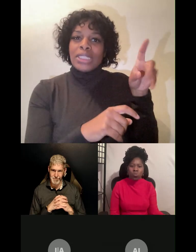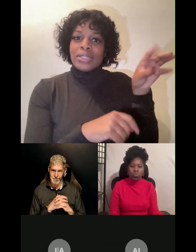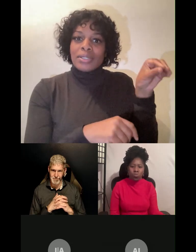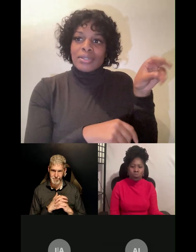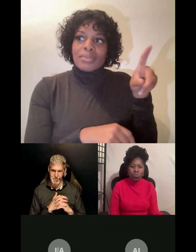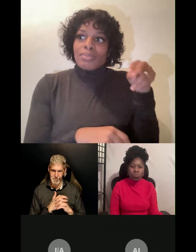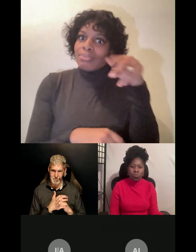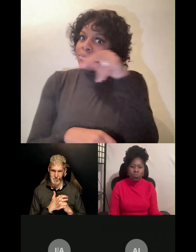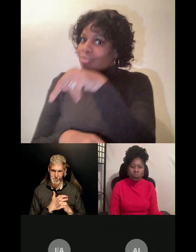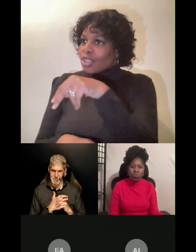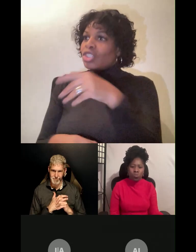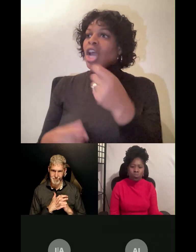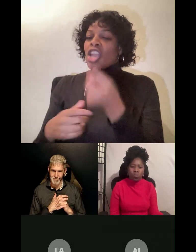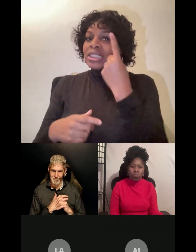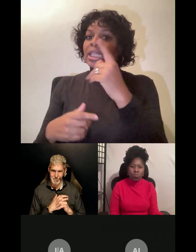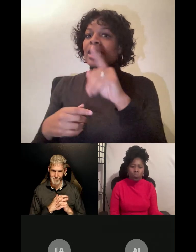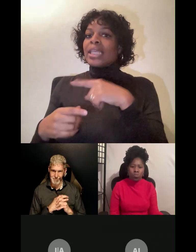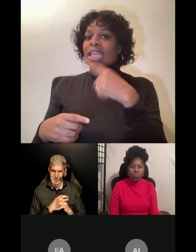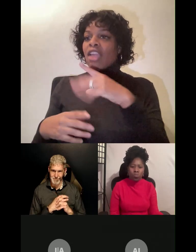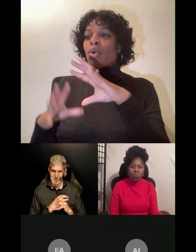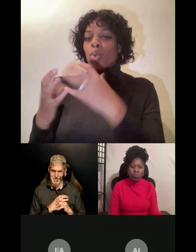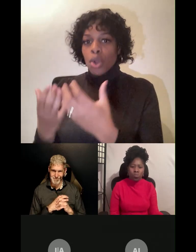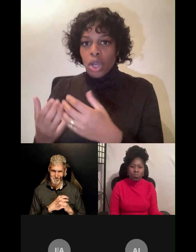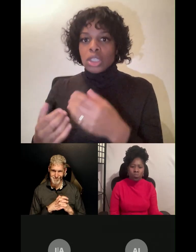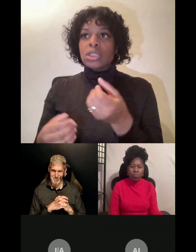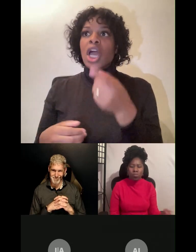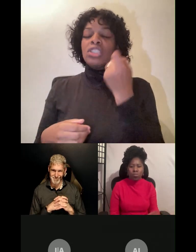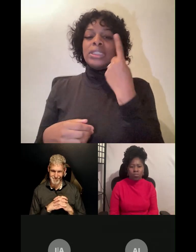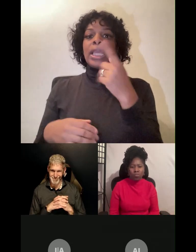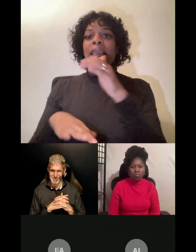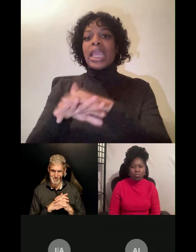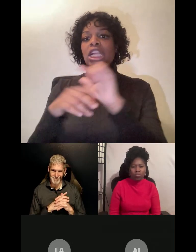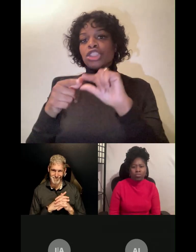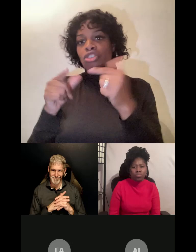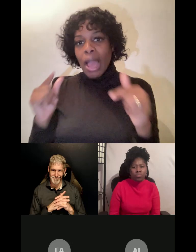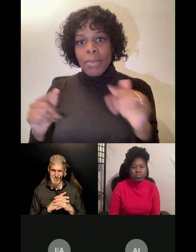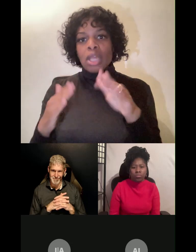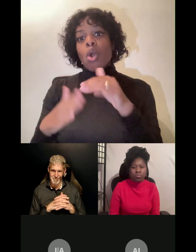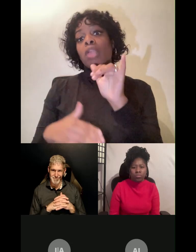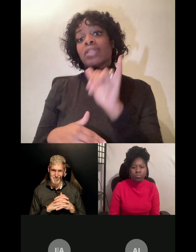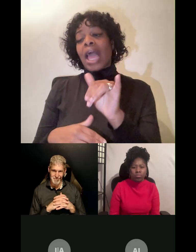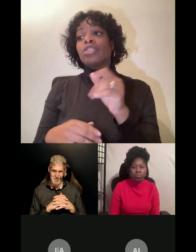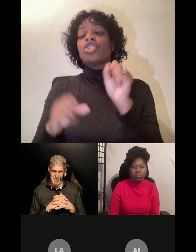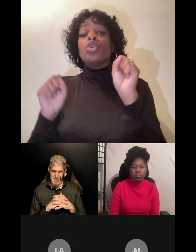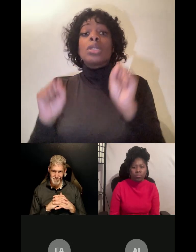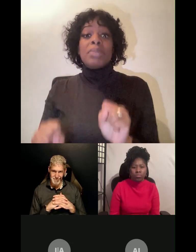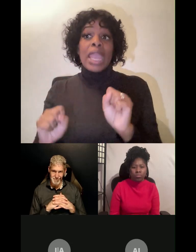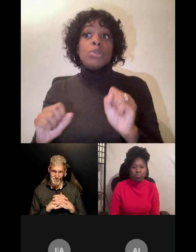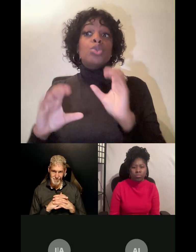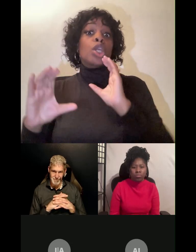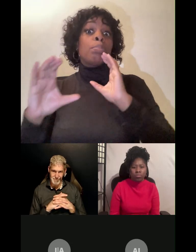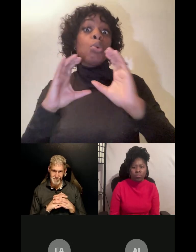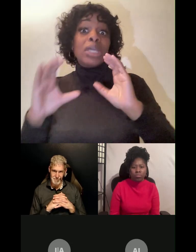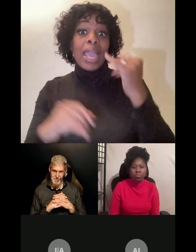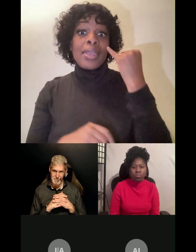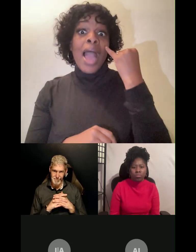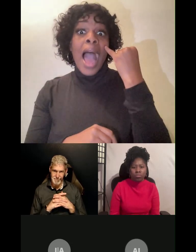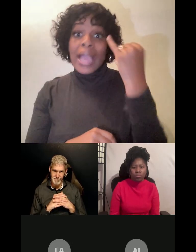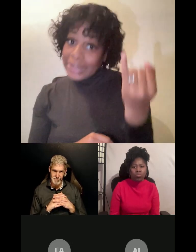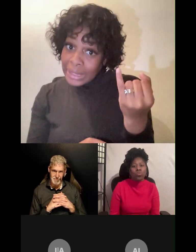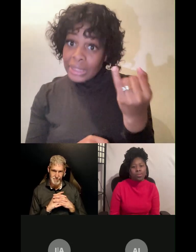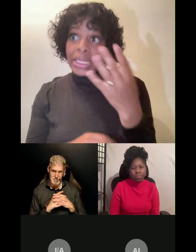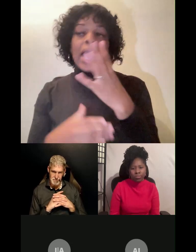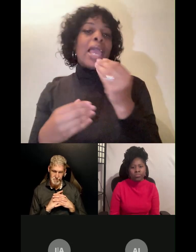that, but you understand the human world, understand English grammar and all of that, so you can be able to